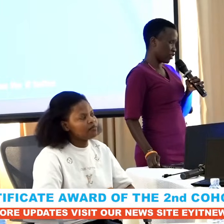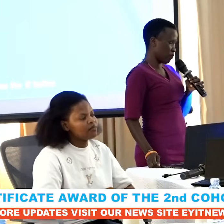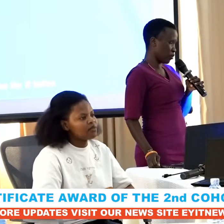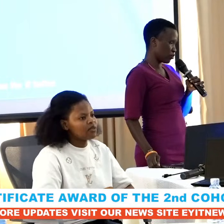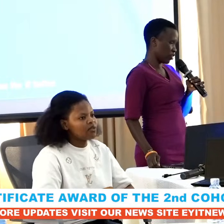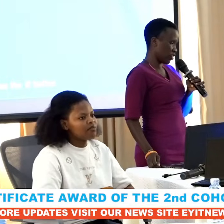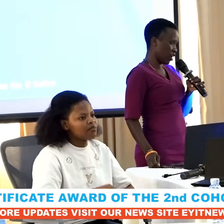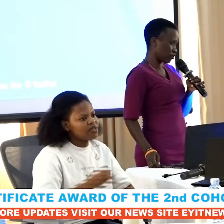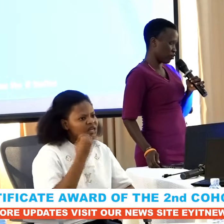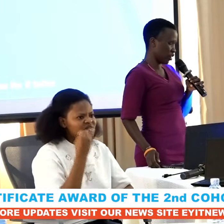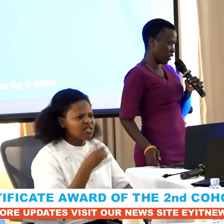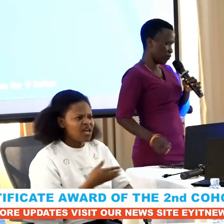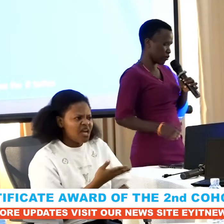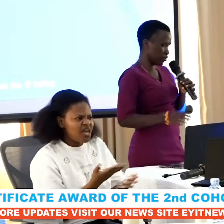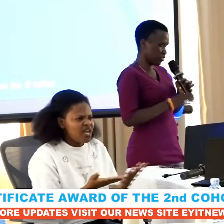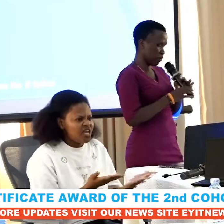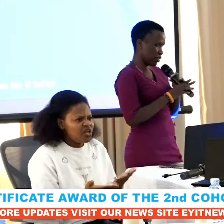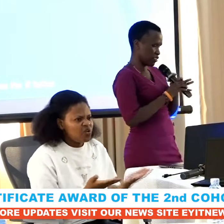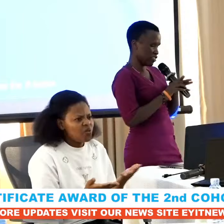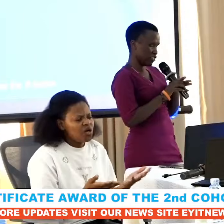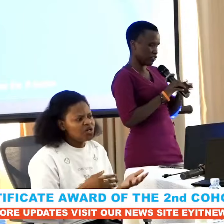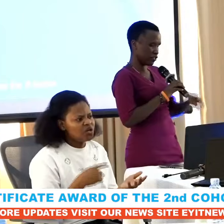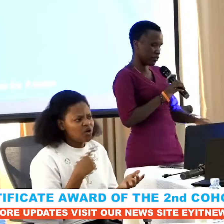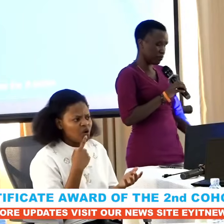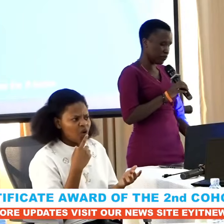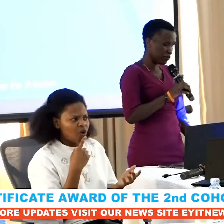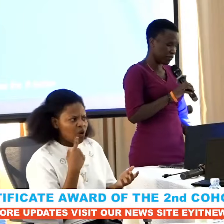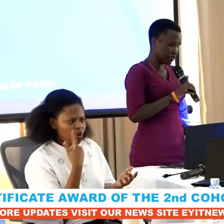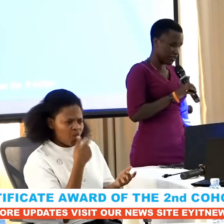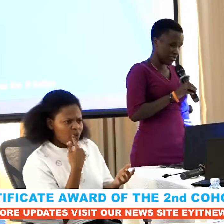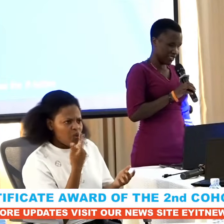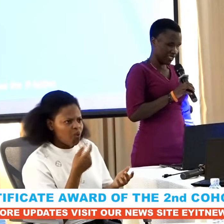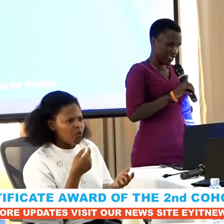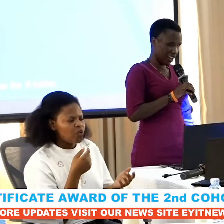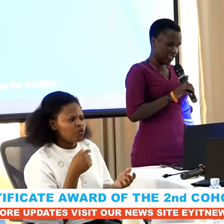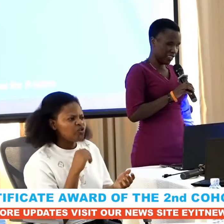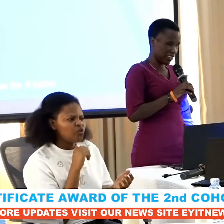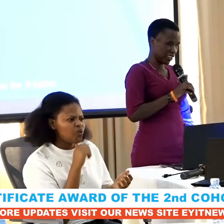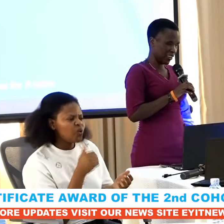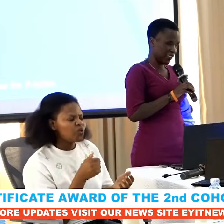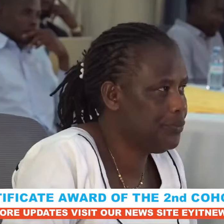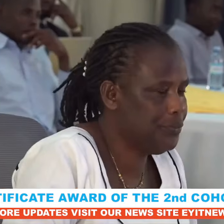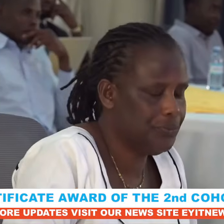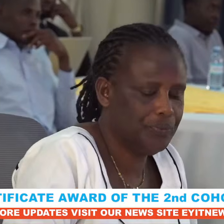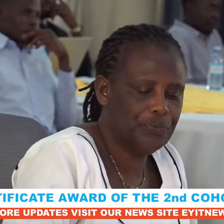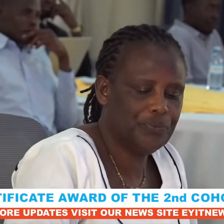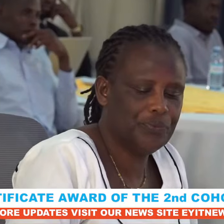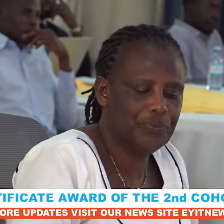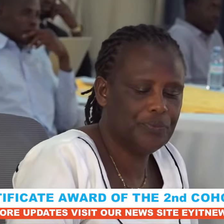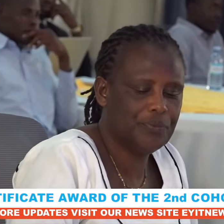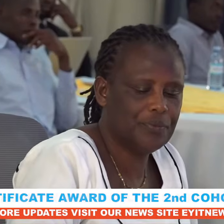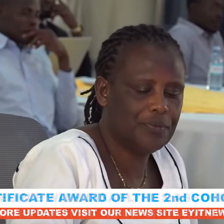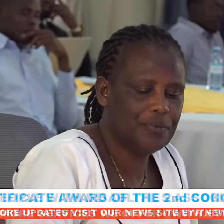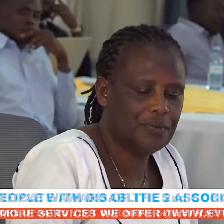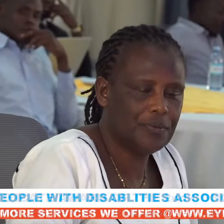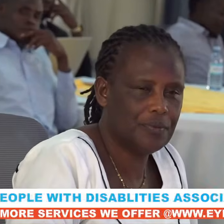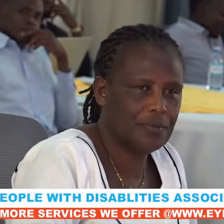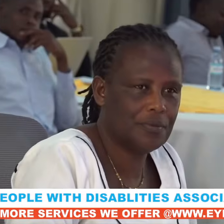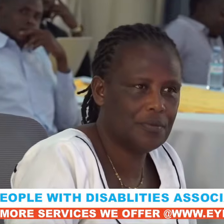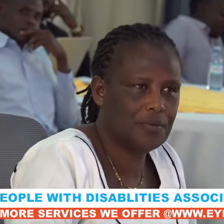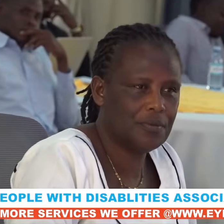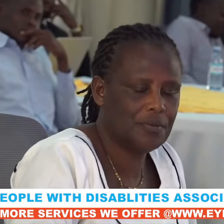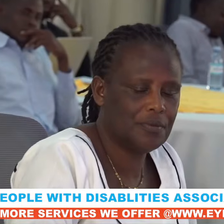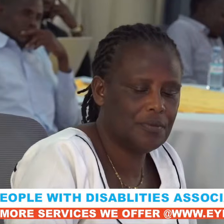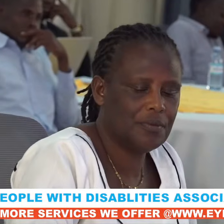not heard about disability in this room? I think no. We have all heard